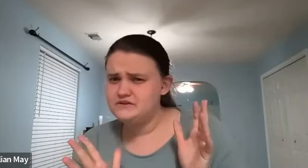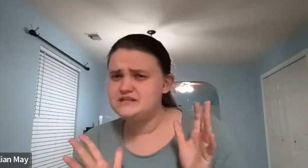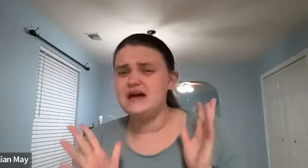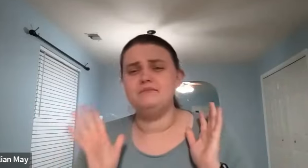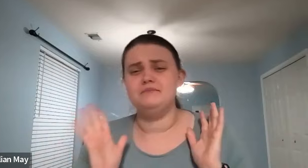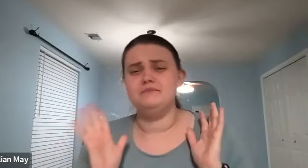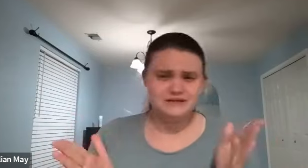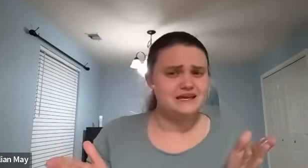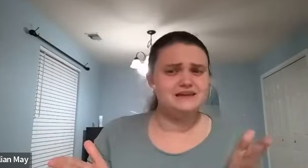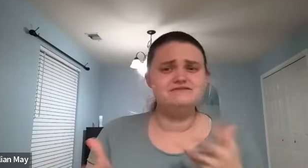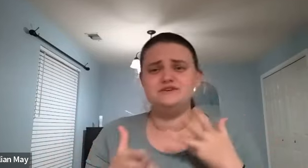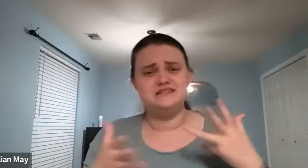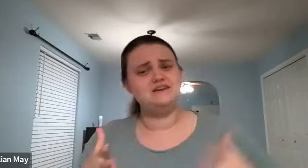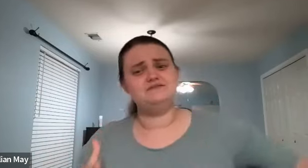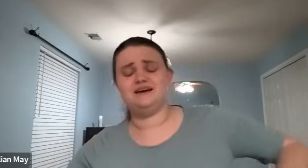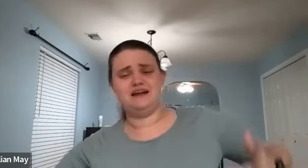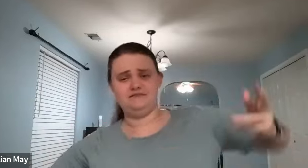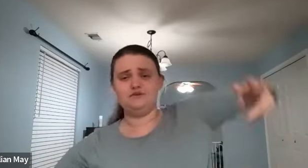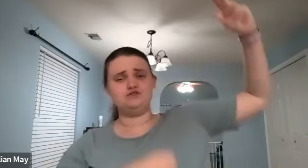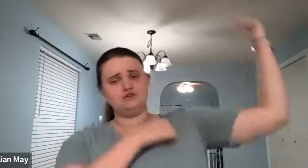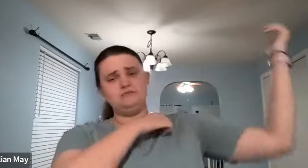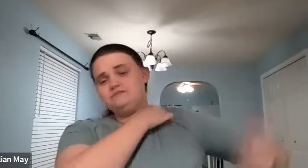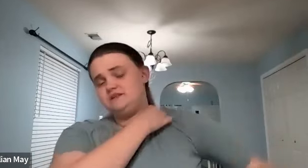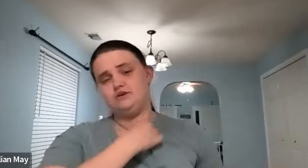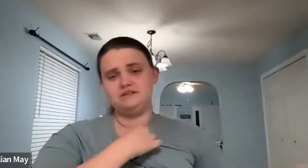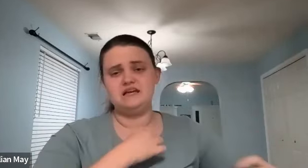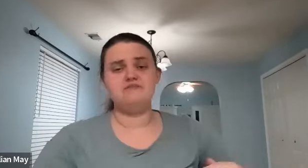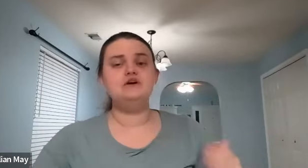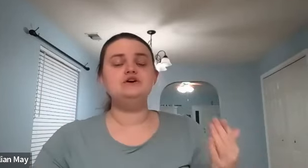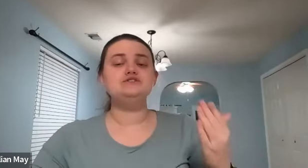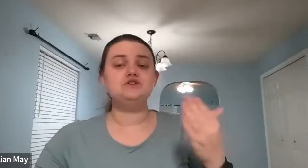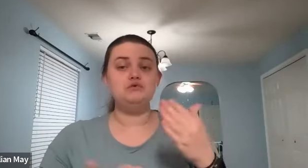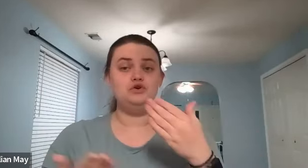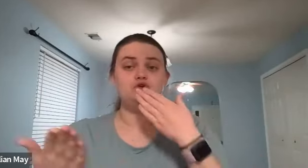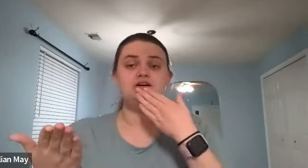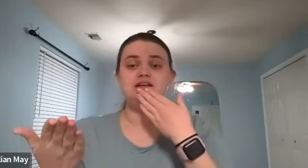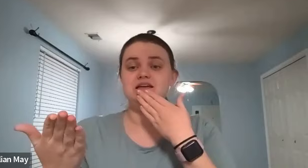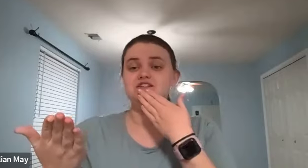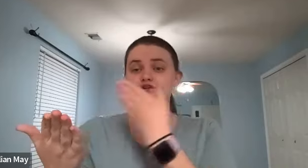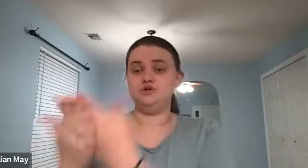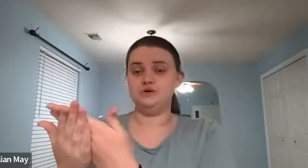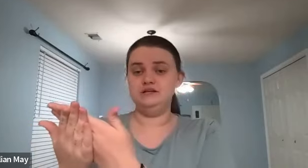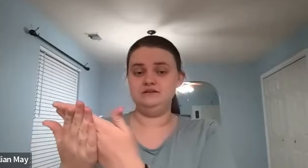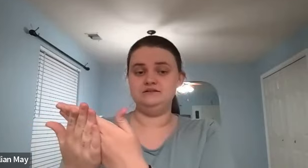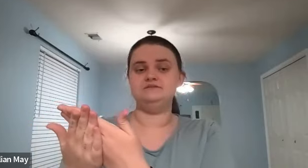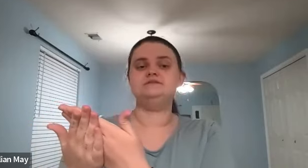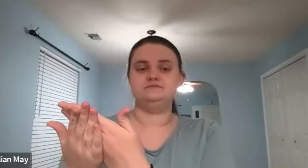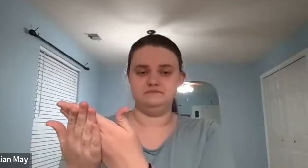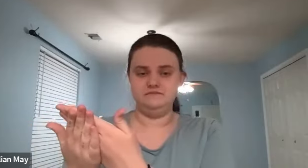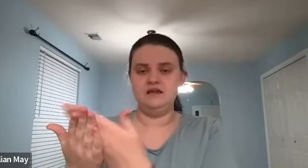this. I'm going to do it again for the sake of that. I feel those are good ones to have. So good is good. And you